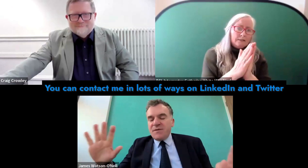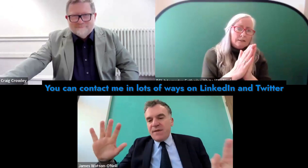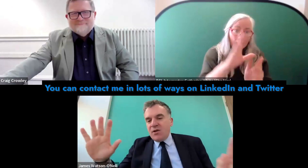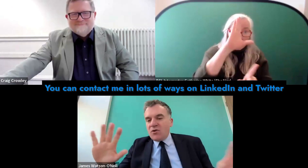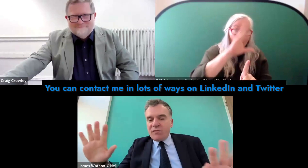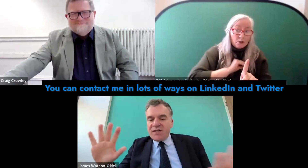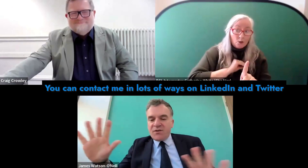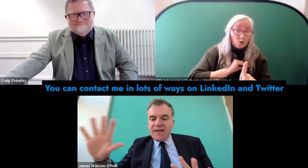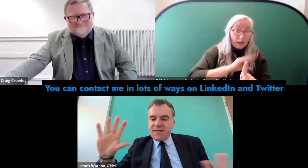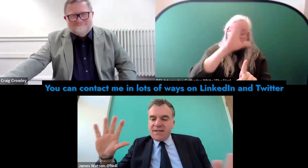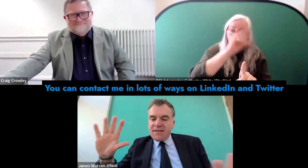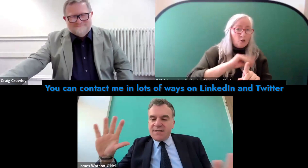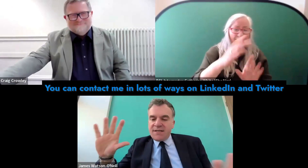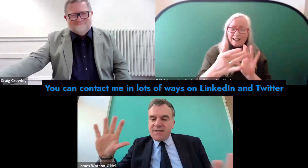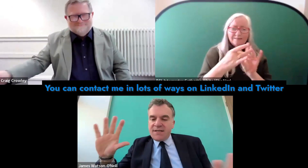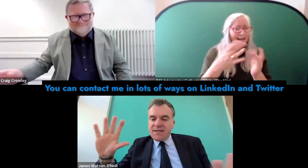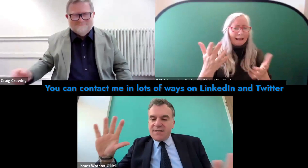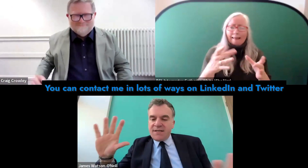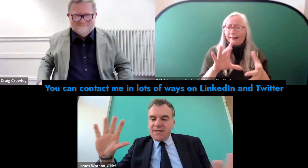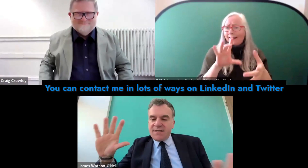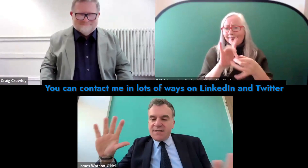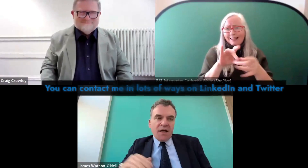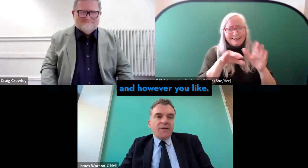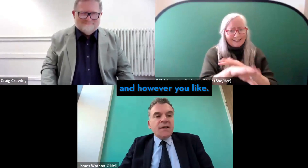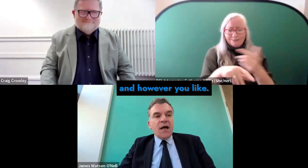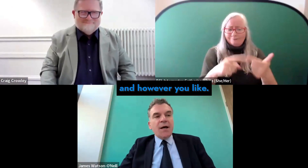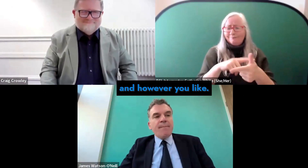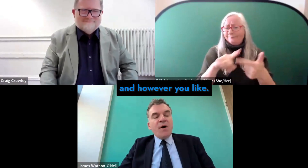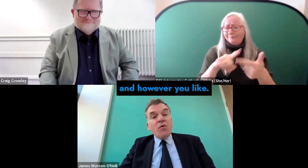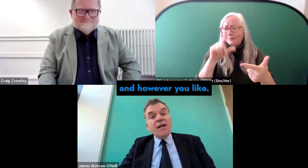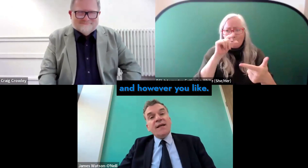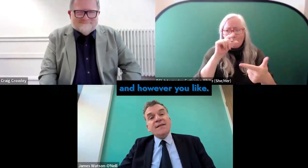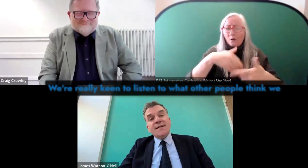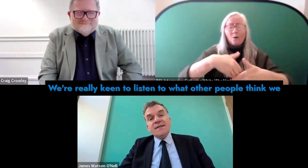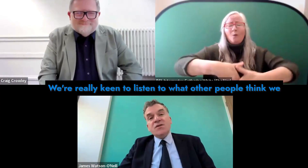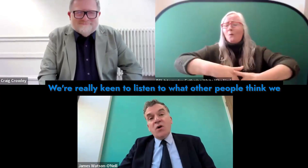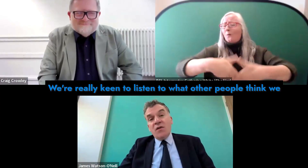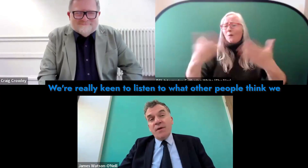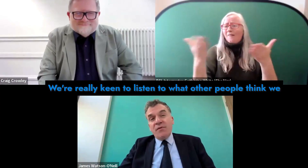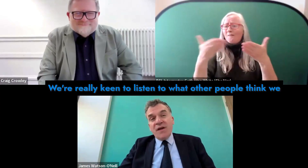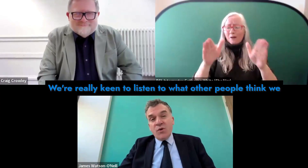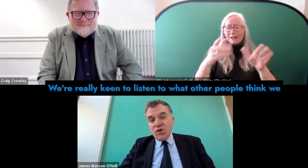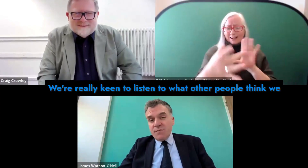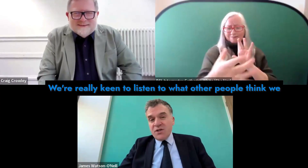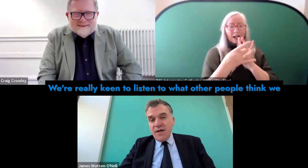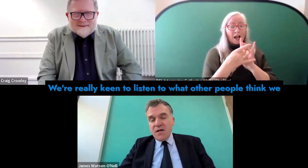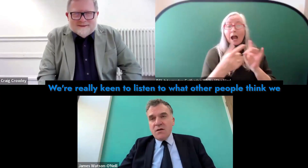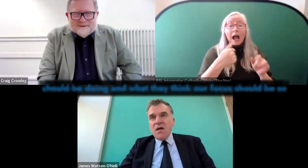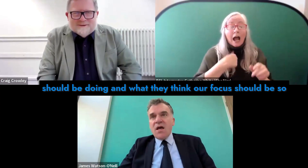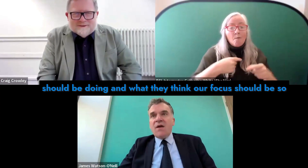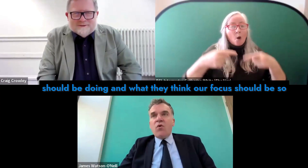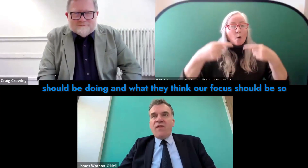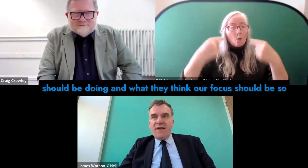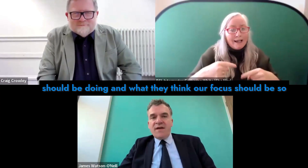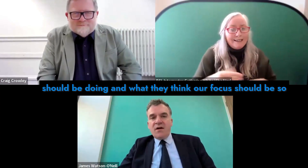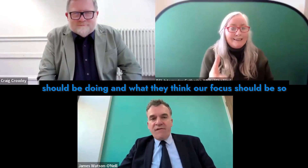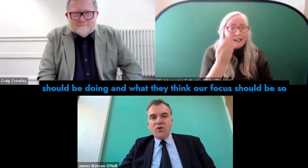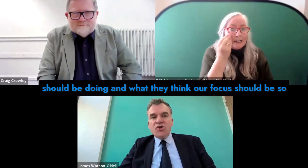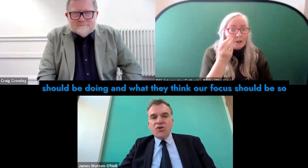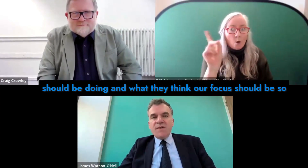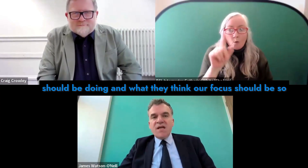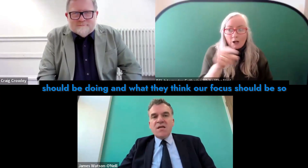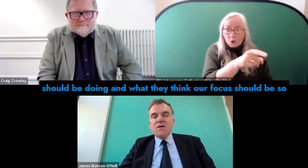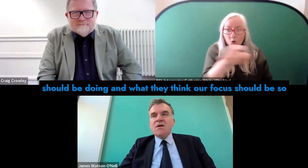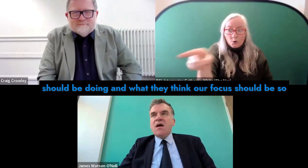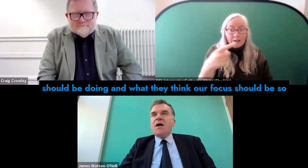can contact me in lots of ways on LinkedIn and Twitter and however you like. But we're really keen to listen to what other people think we should be doing and